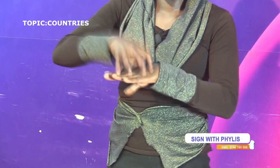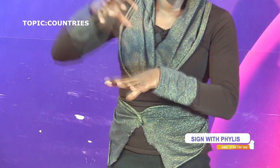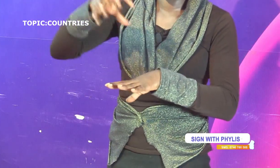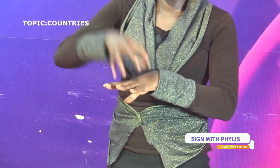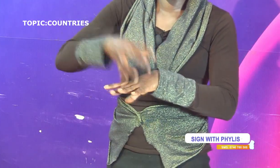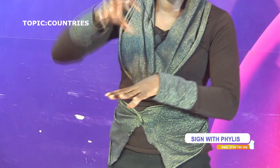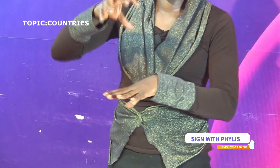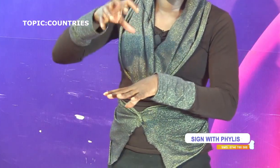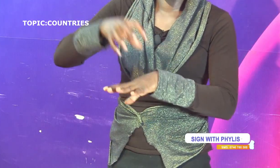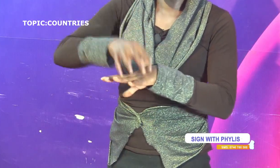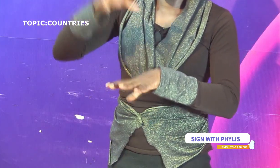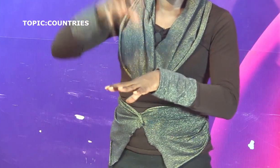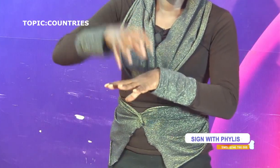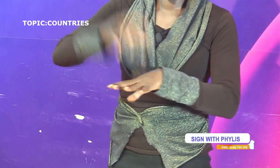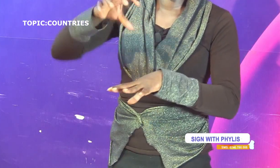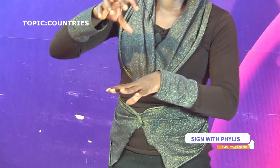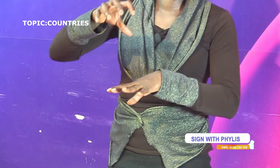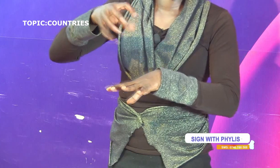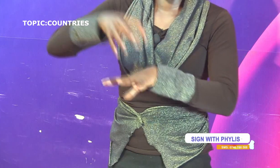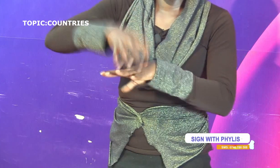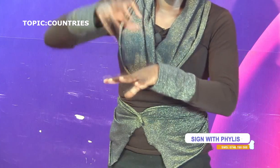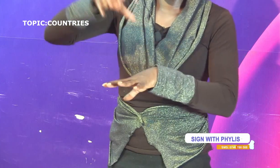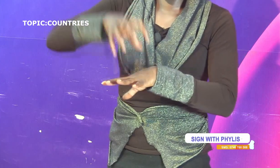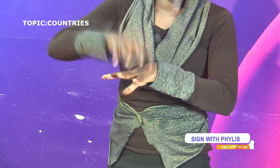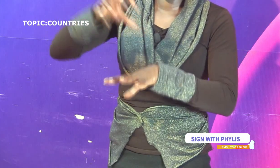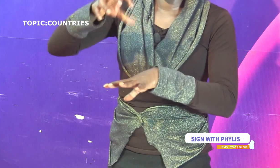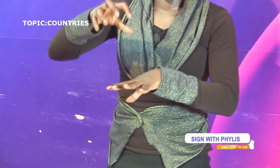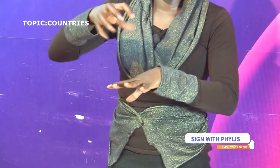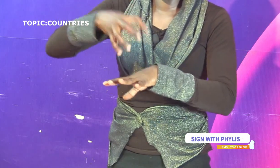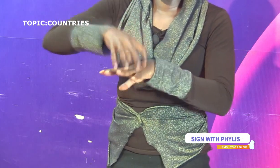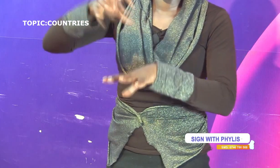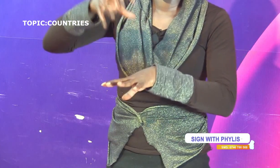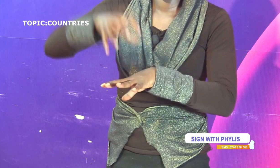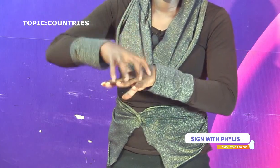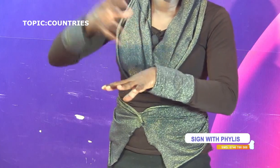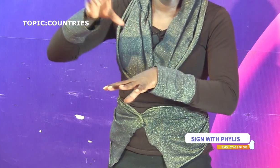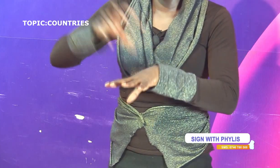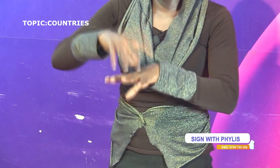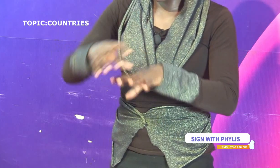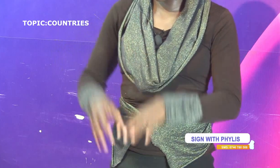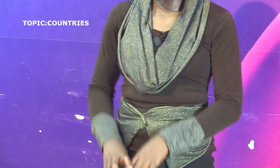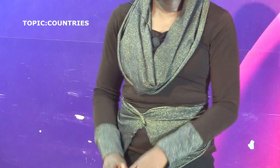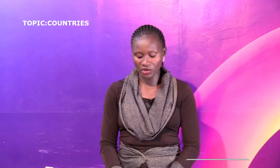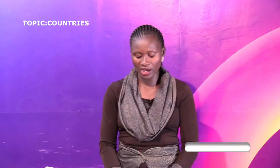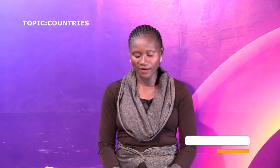Sweden, Sweden, Sweden, like this, Sweden. And then also have